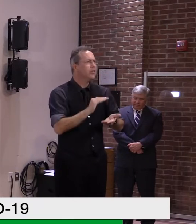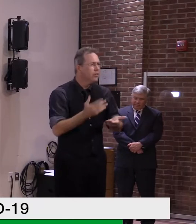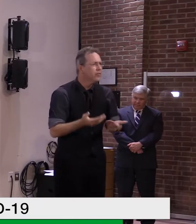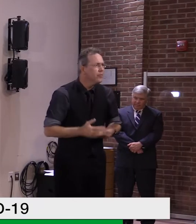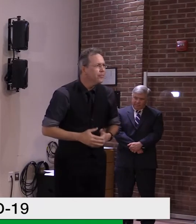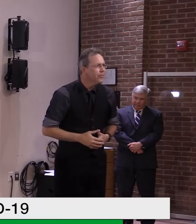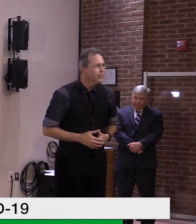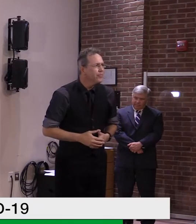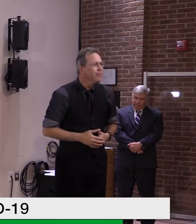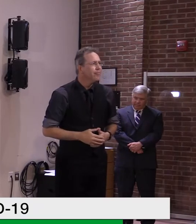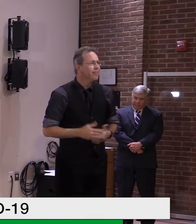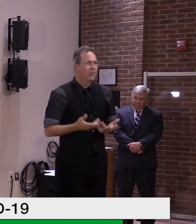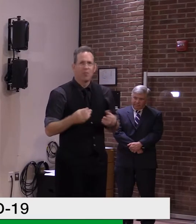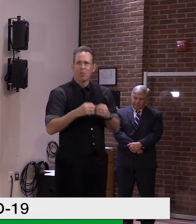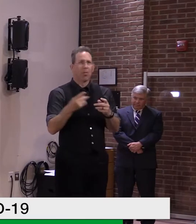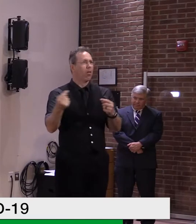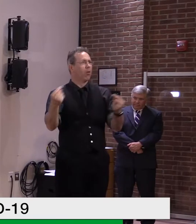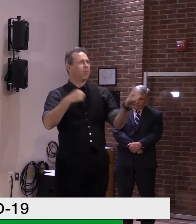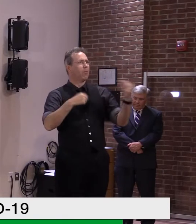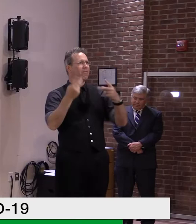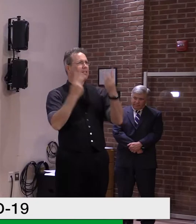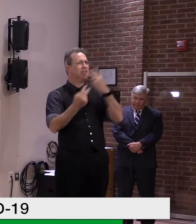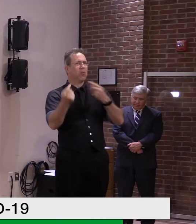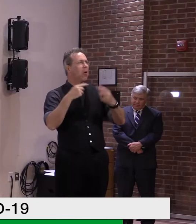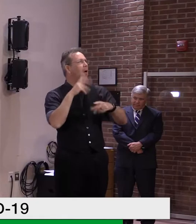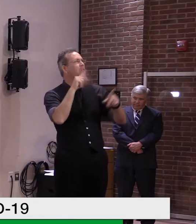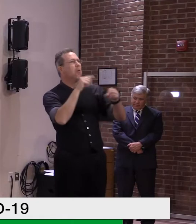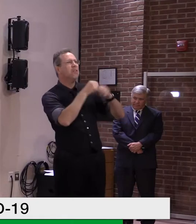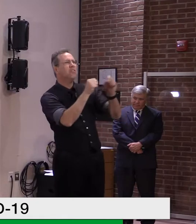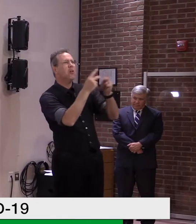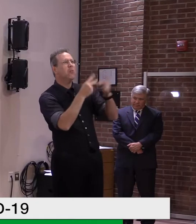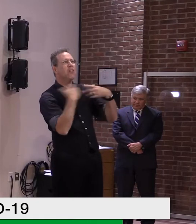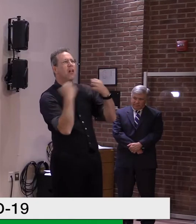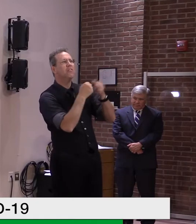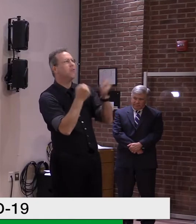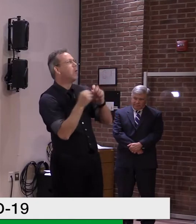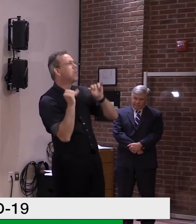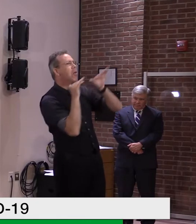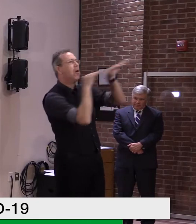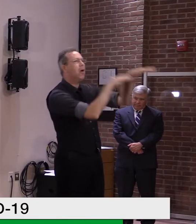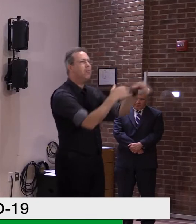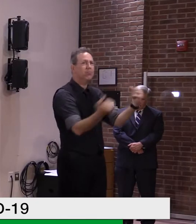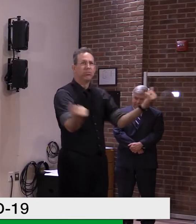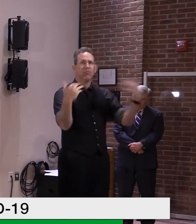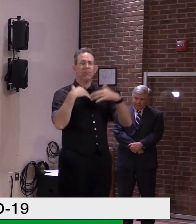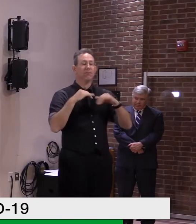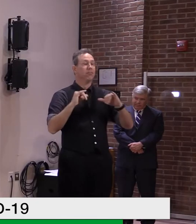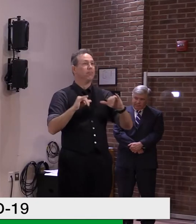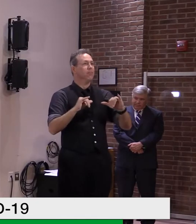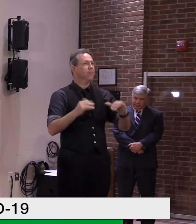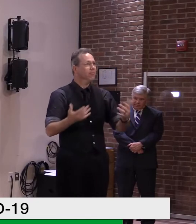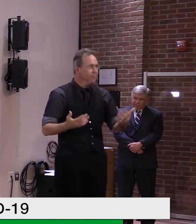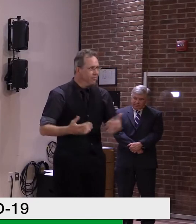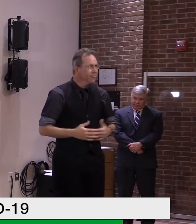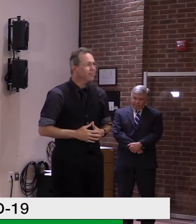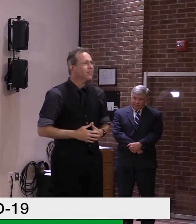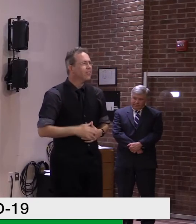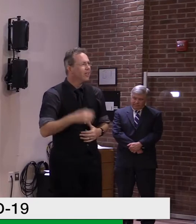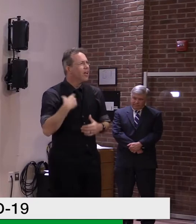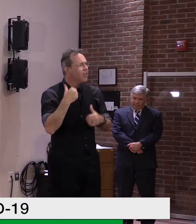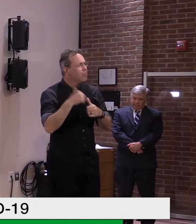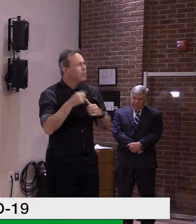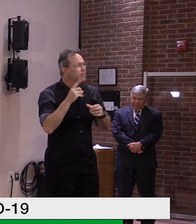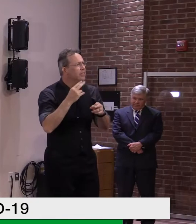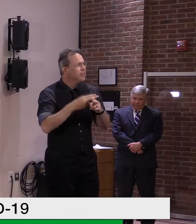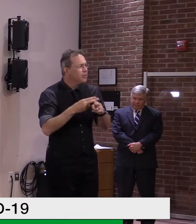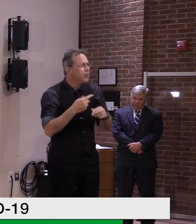up, remove all restrictions by the 4th of July, regardless. But we all need goals in life. And this was one